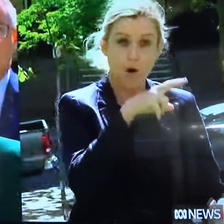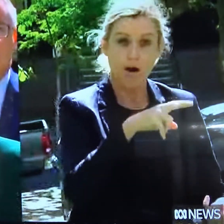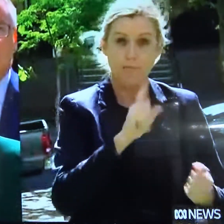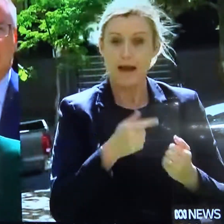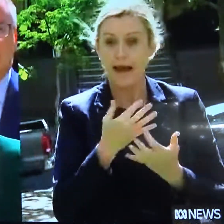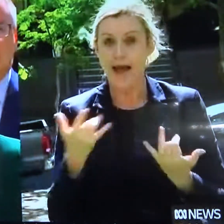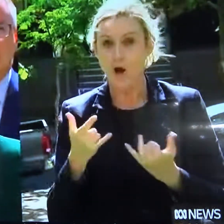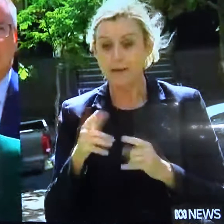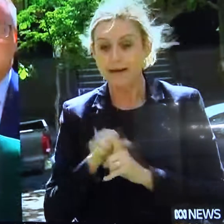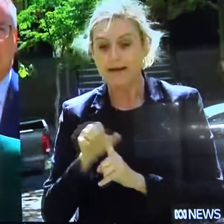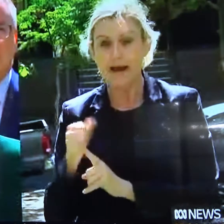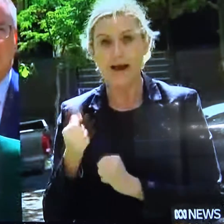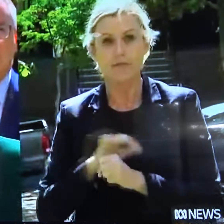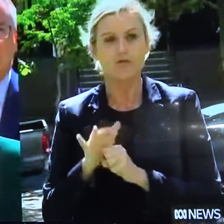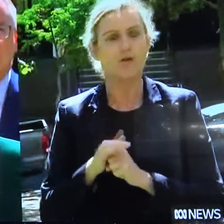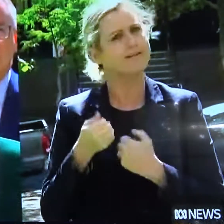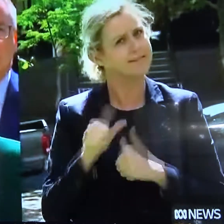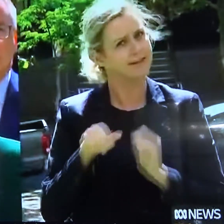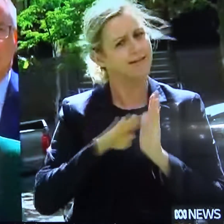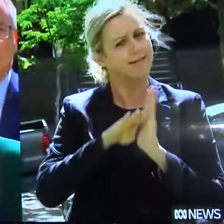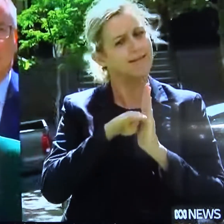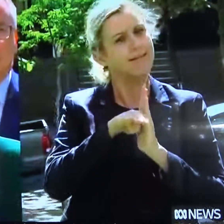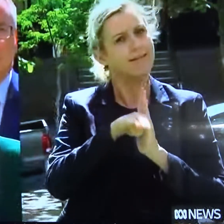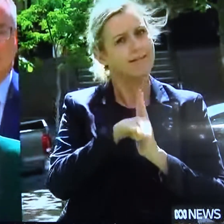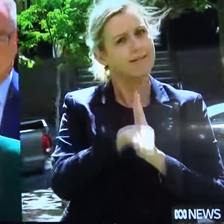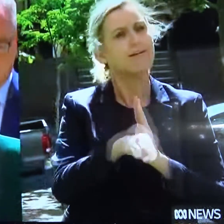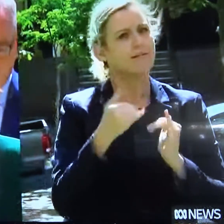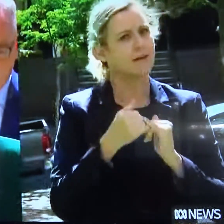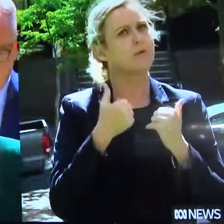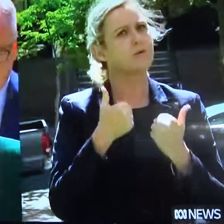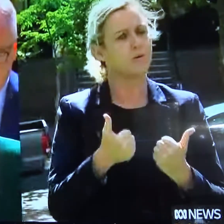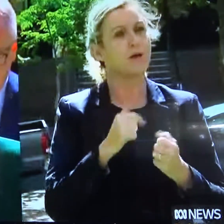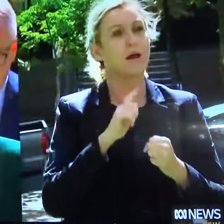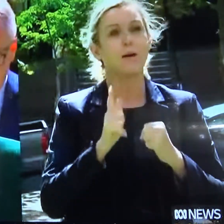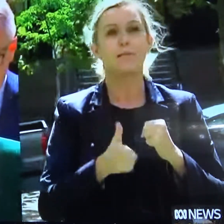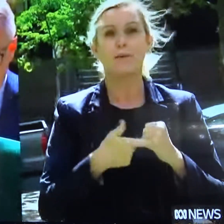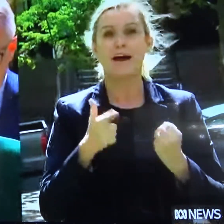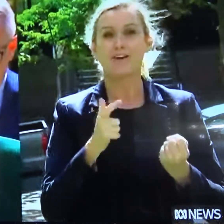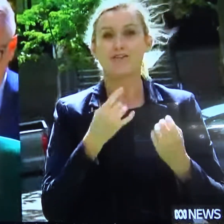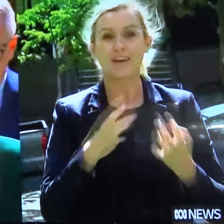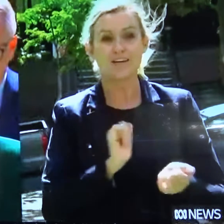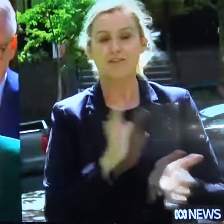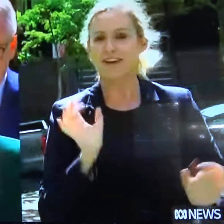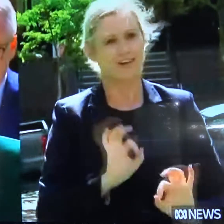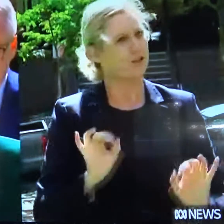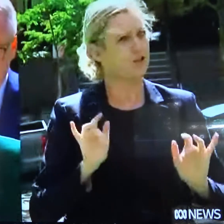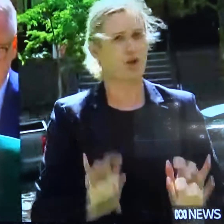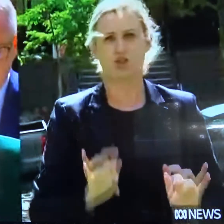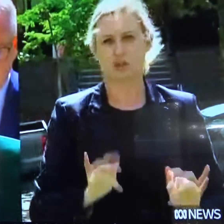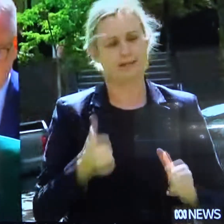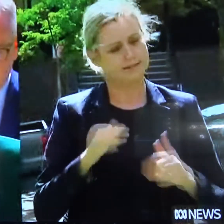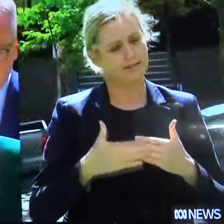cases stabilise and maintain their current rates, which is very pleasing. But we're nowhere near out of the woods. The worst is yet to hit